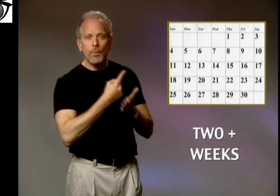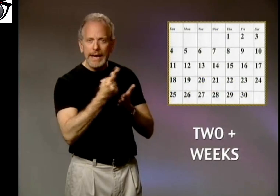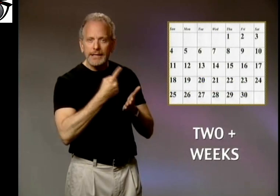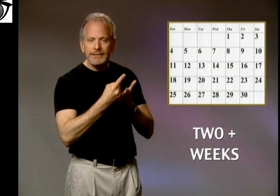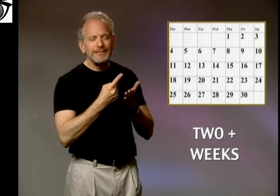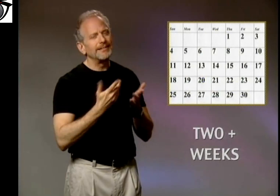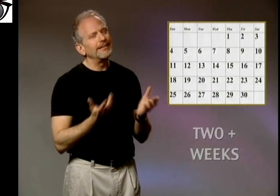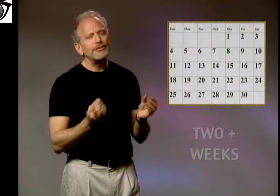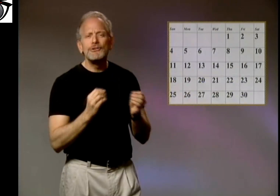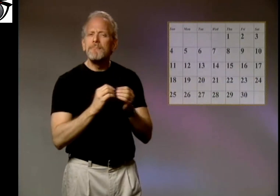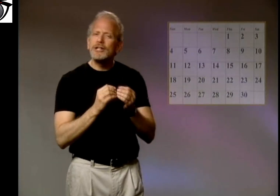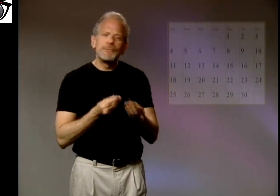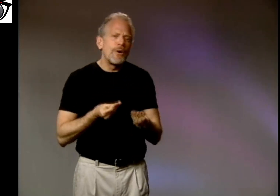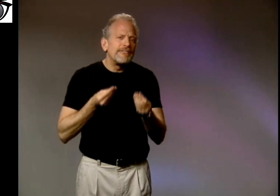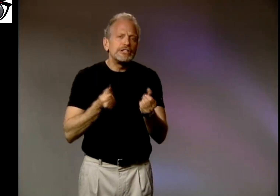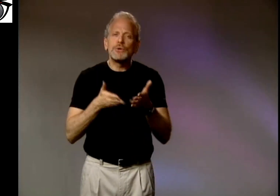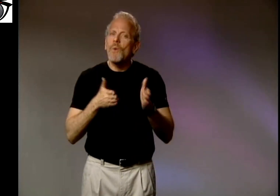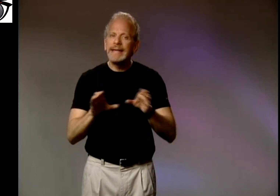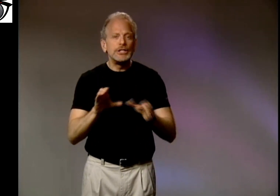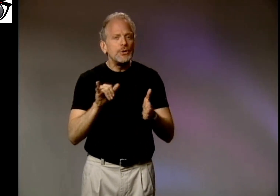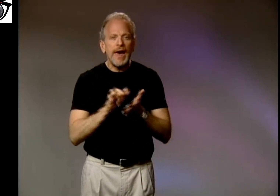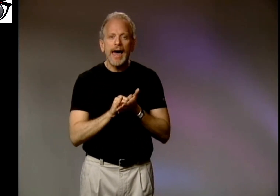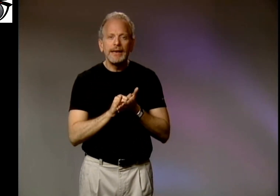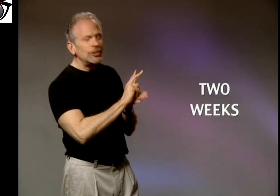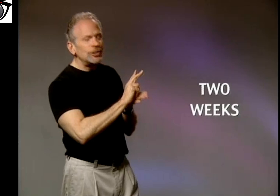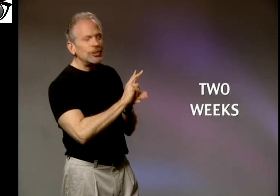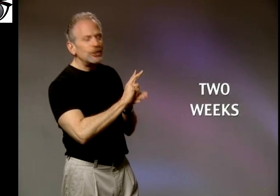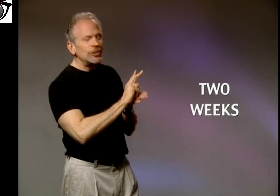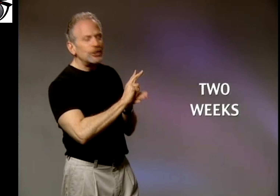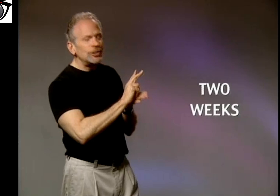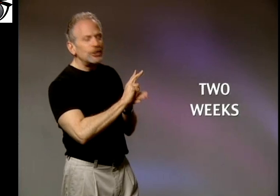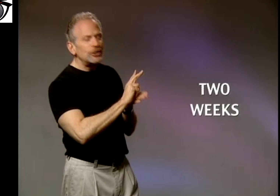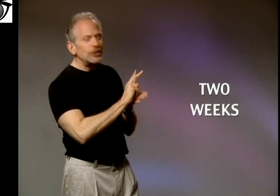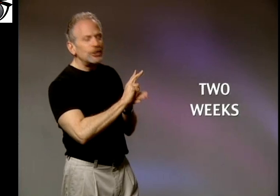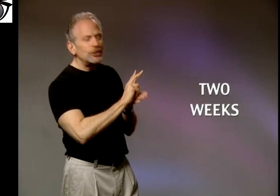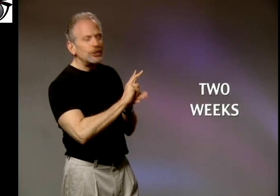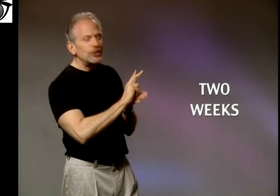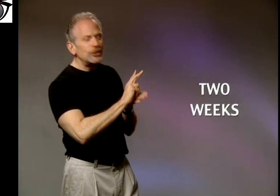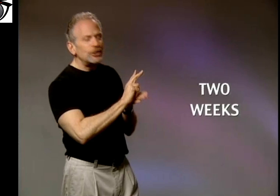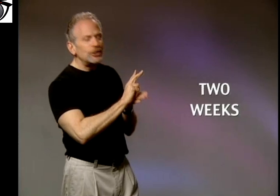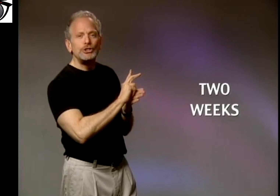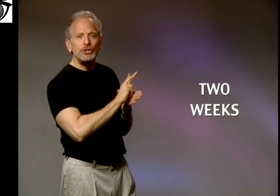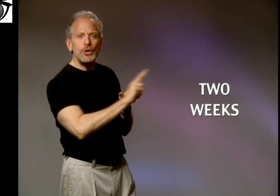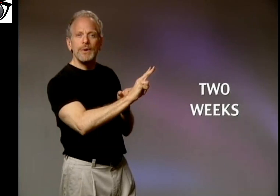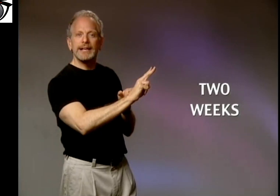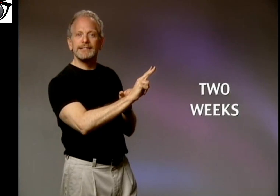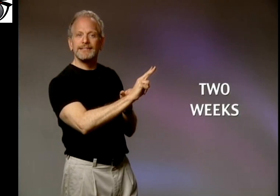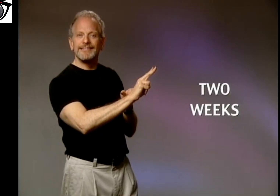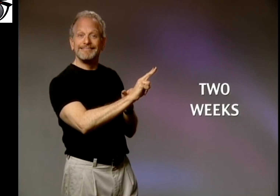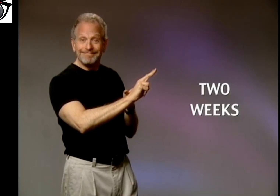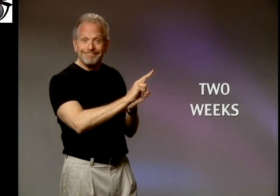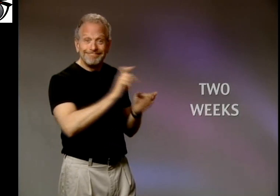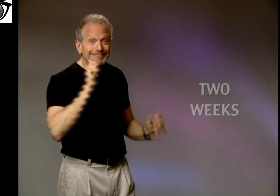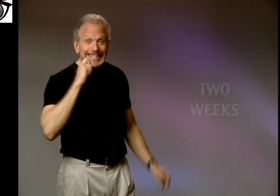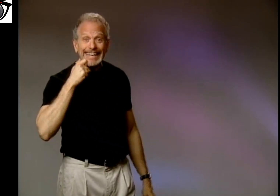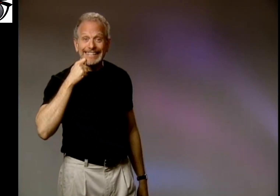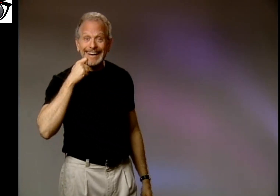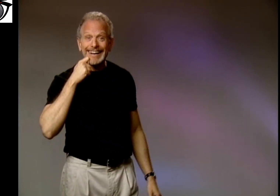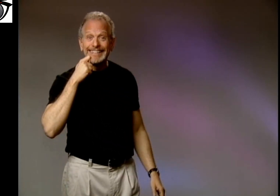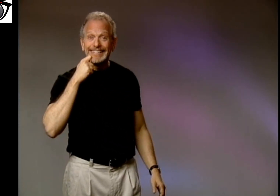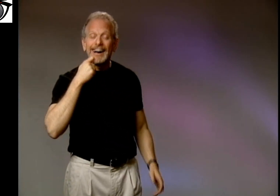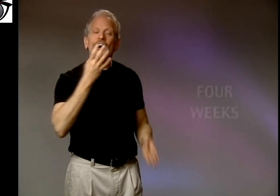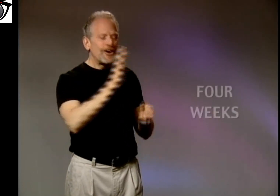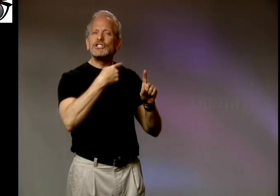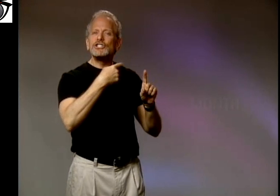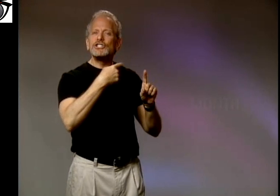2 and weeks, there's a much more efficient way to do that. I can do it like this. 2 weeks.